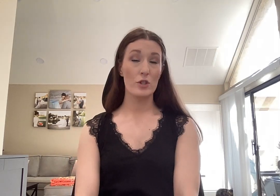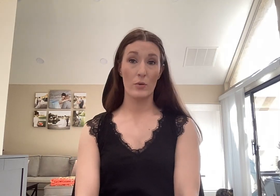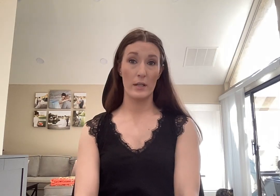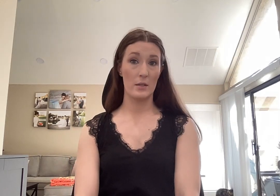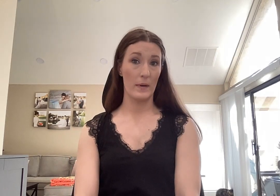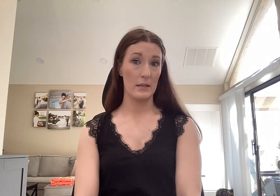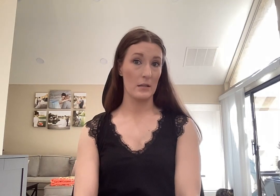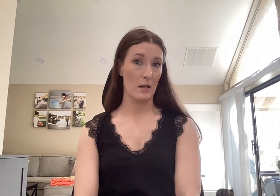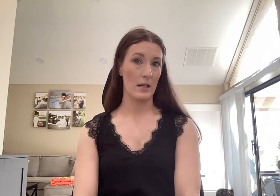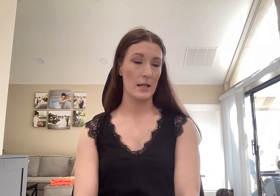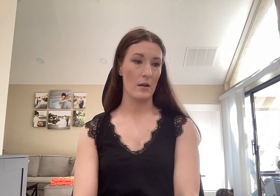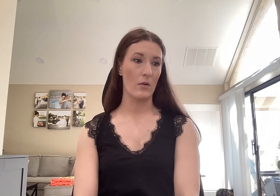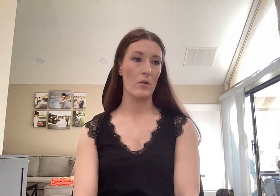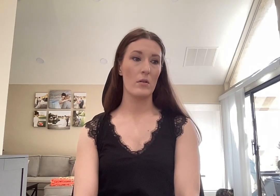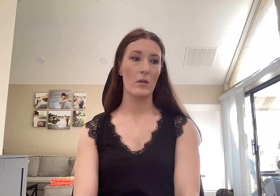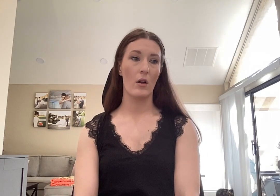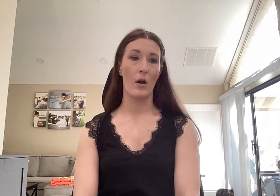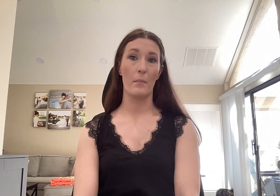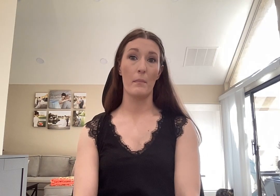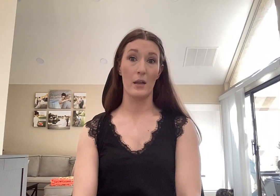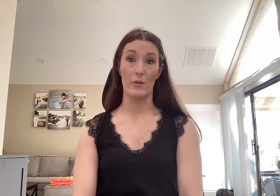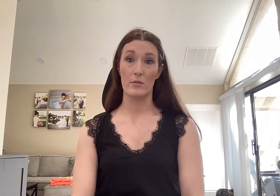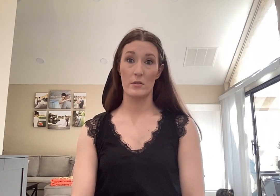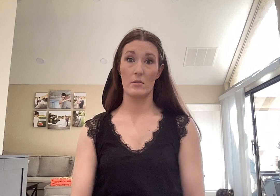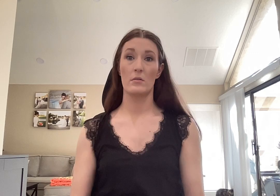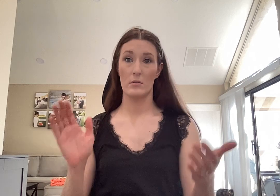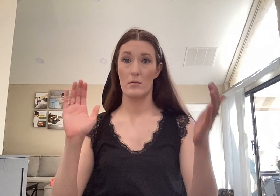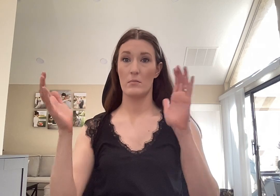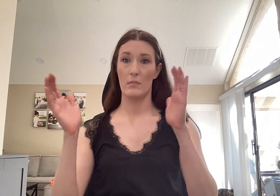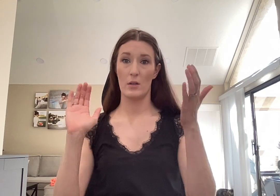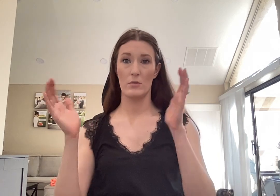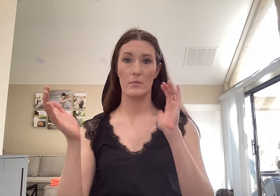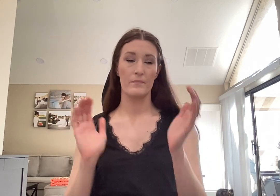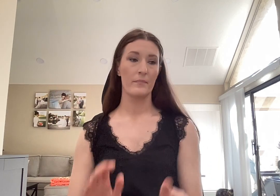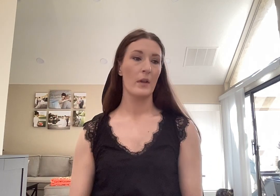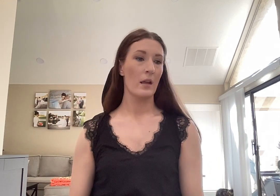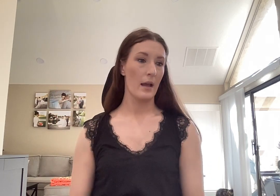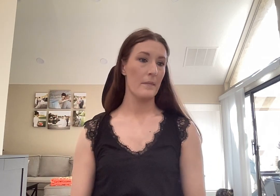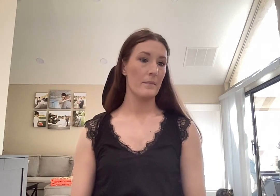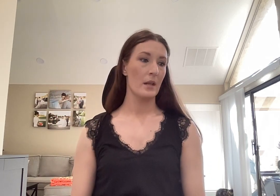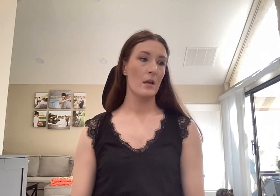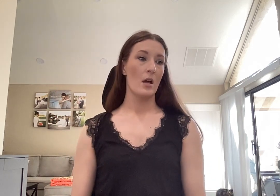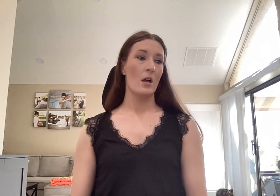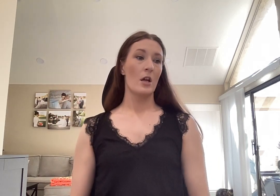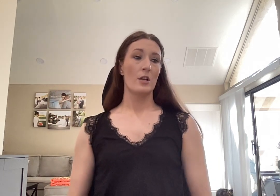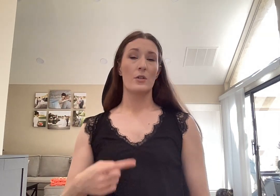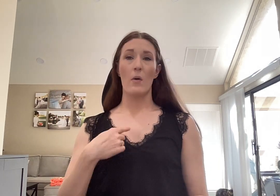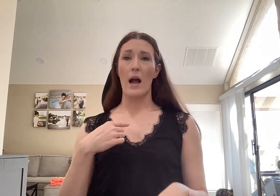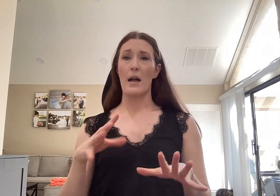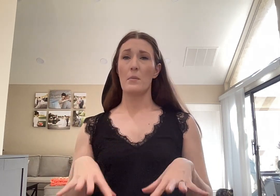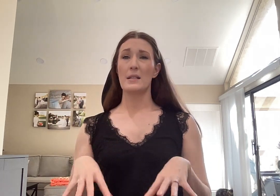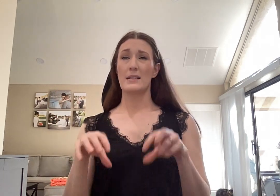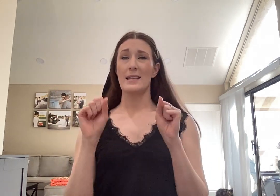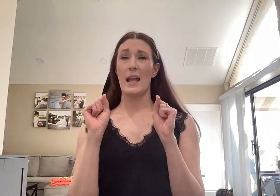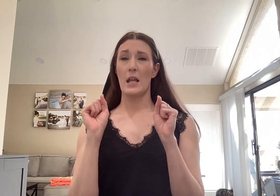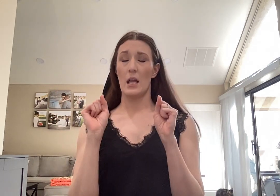Conjoined twins, not identical, are mirrors. Mirrors. Okay. So I was